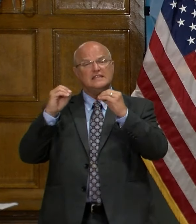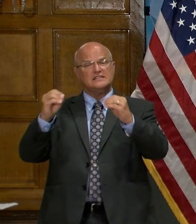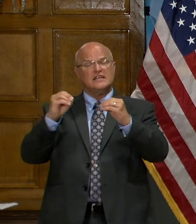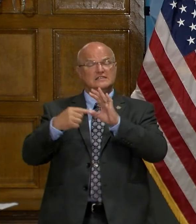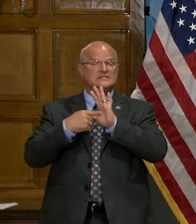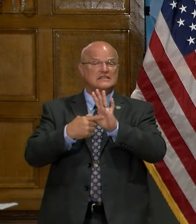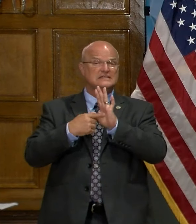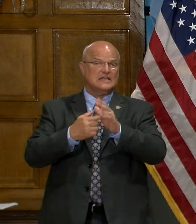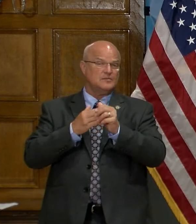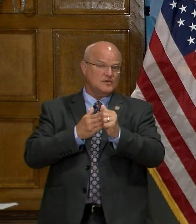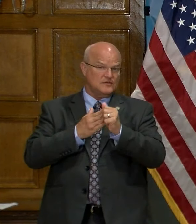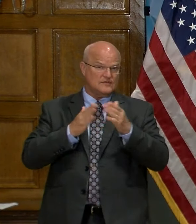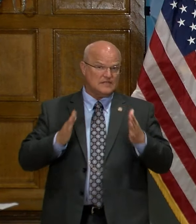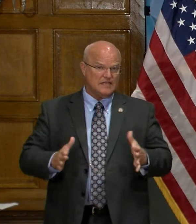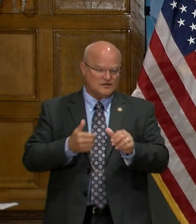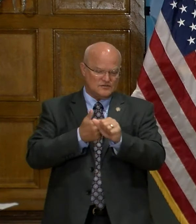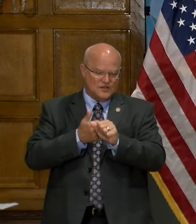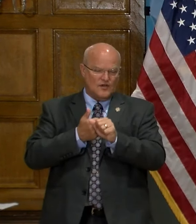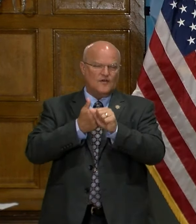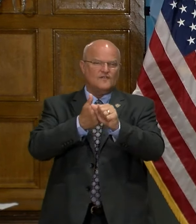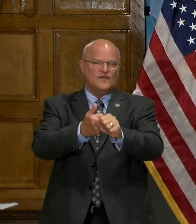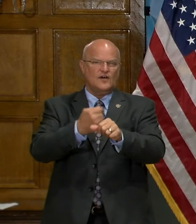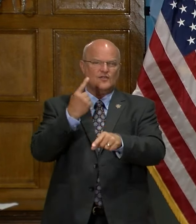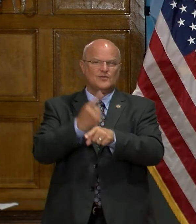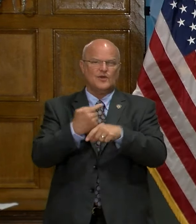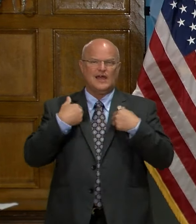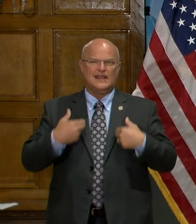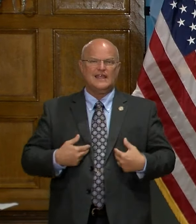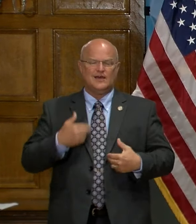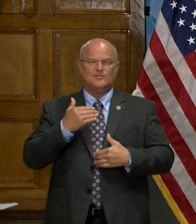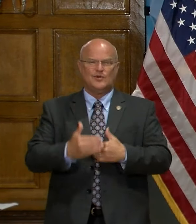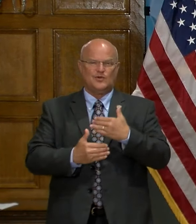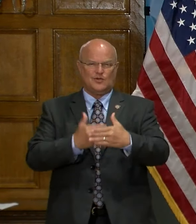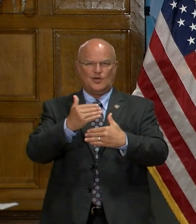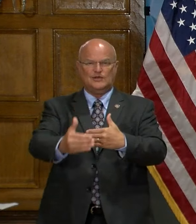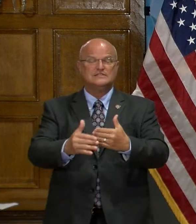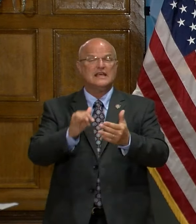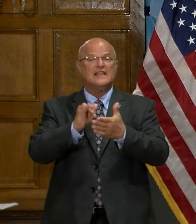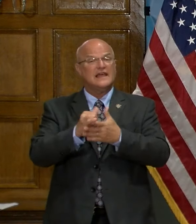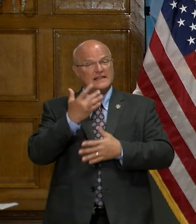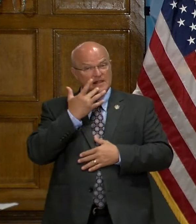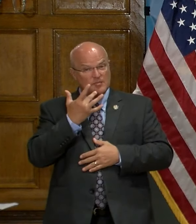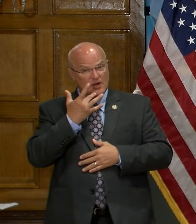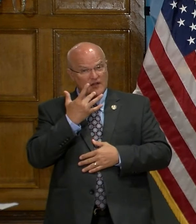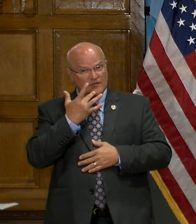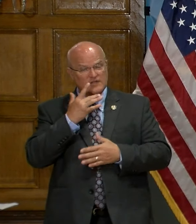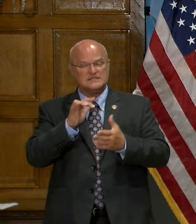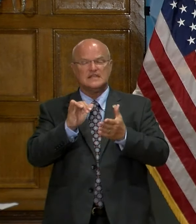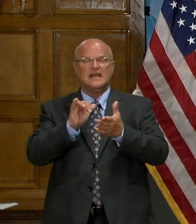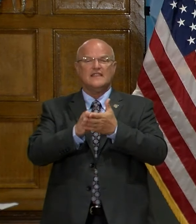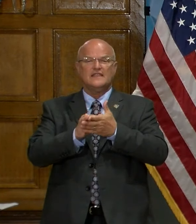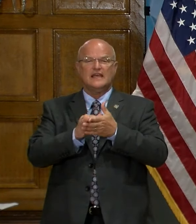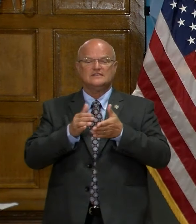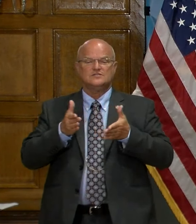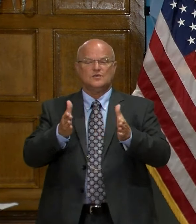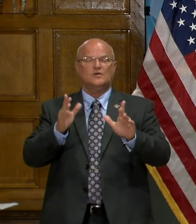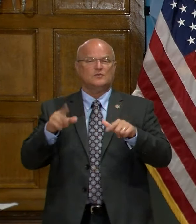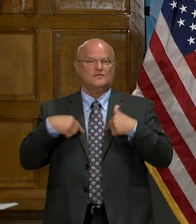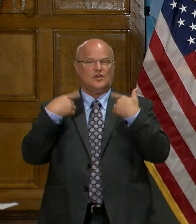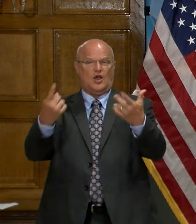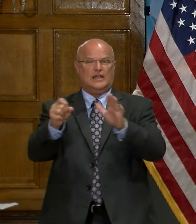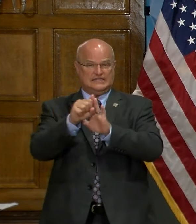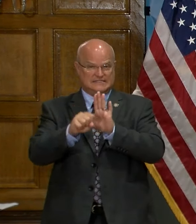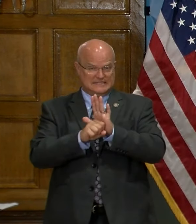the example of leaders, follow the right health protocols. That's the preference, that's the direction that we've gone